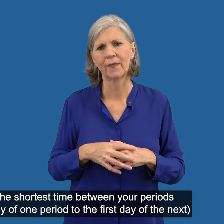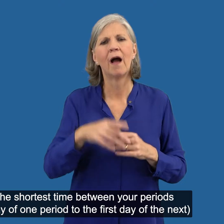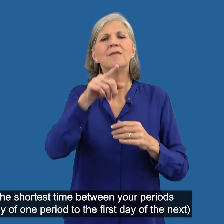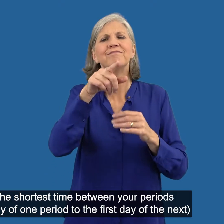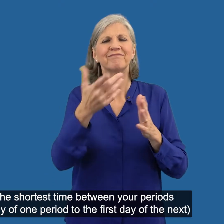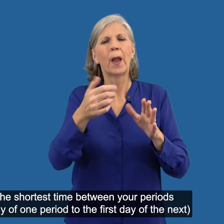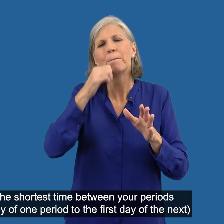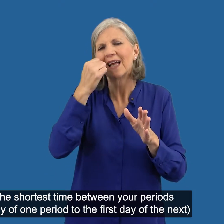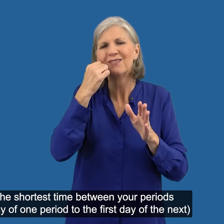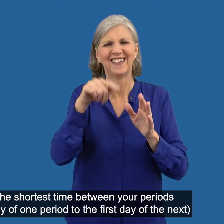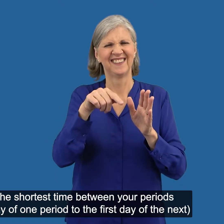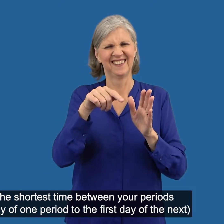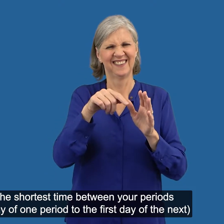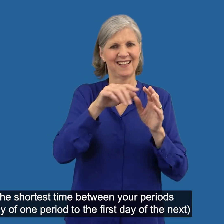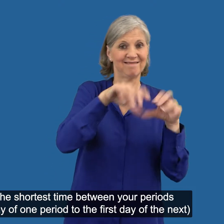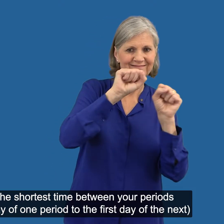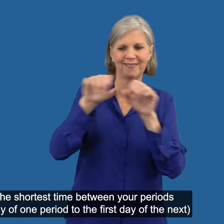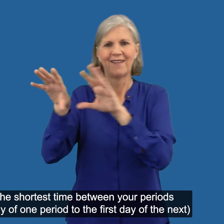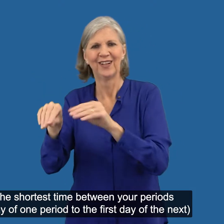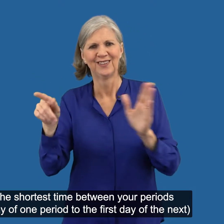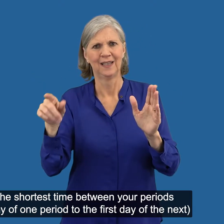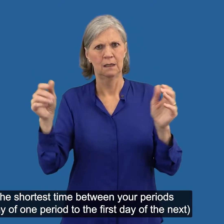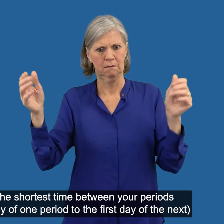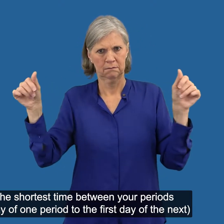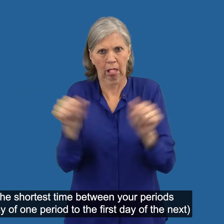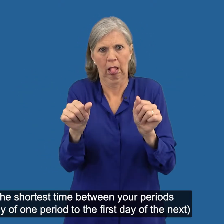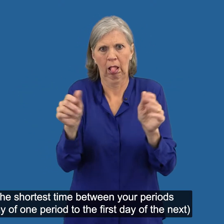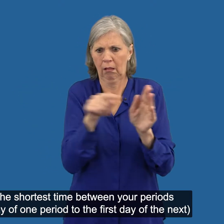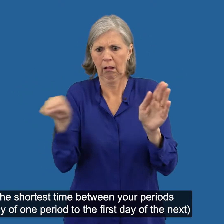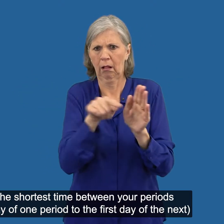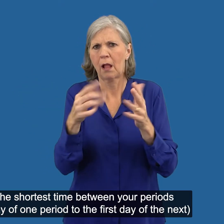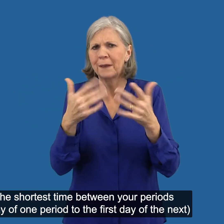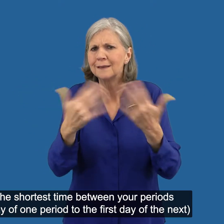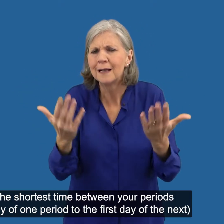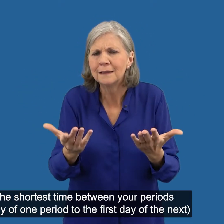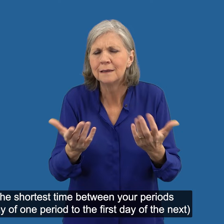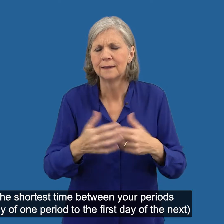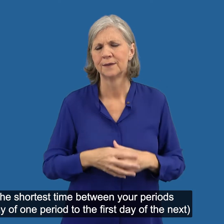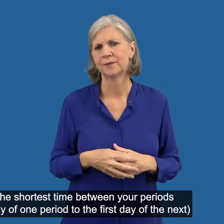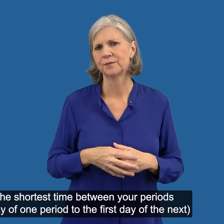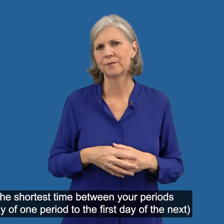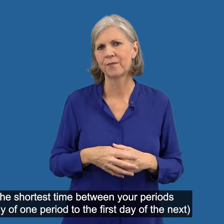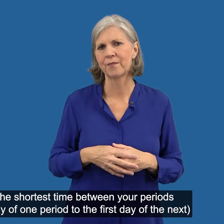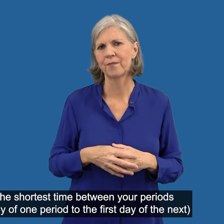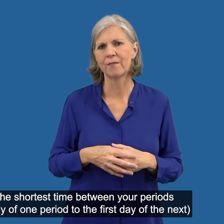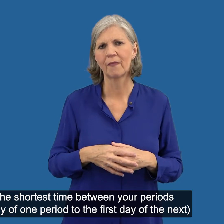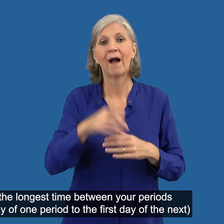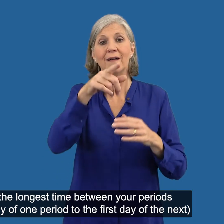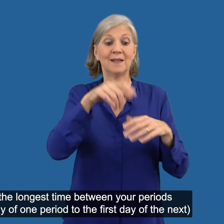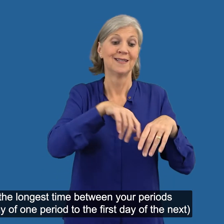What was the shortest time between your periods, from the first day of one period to the first day of the next? What was the